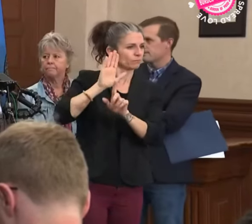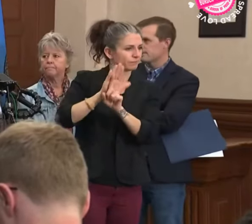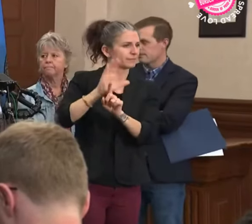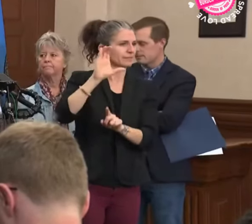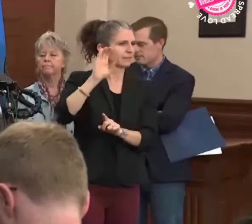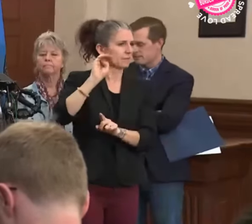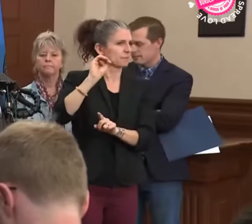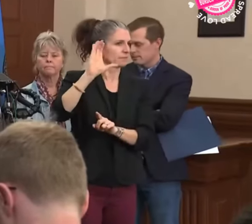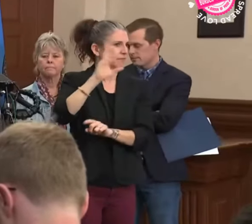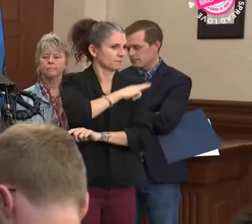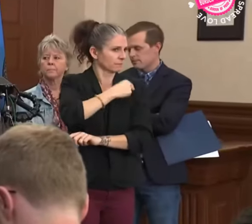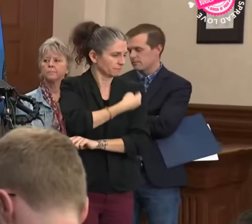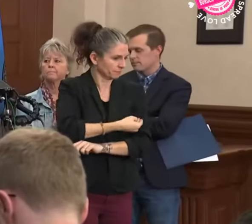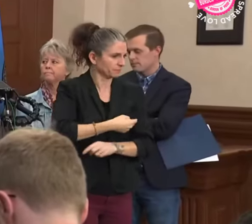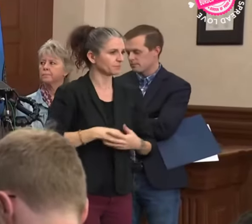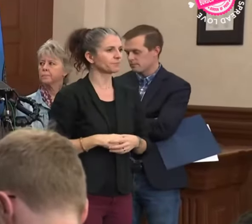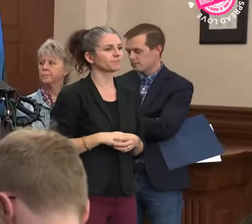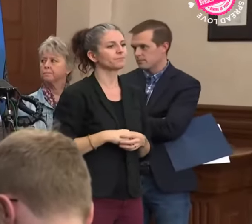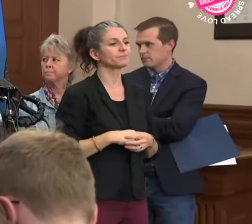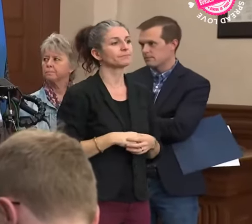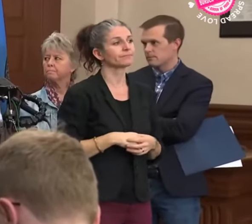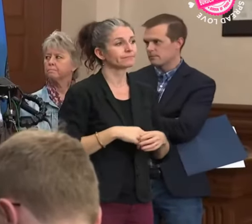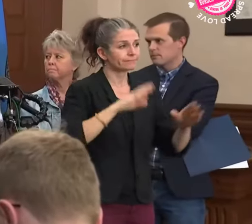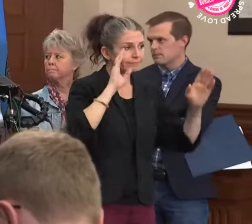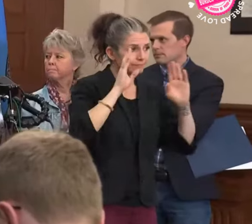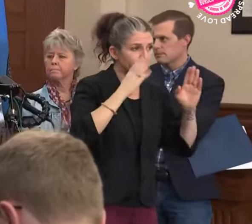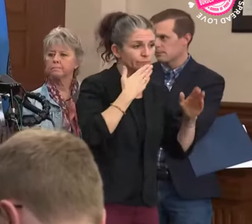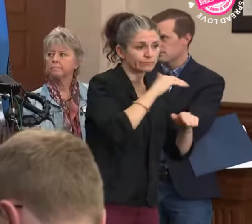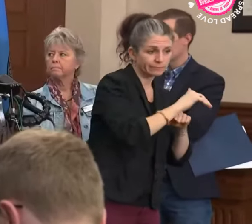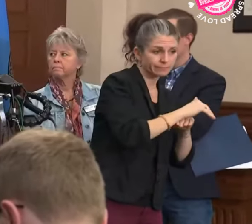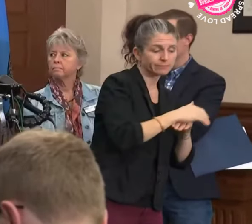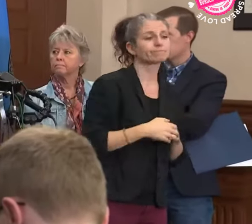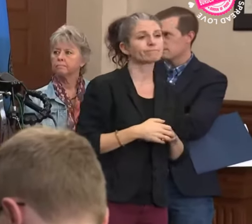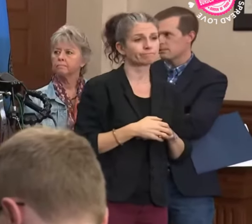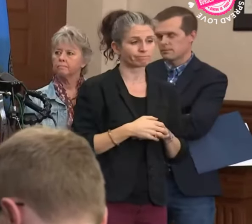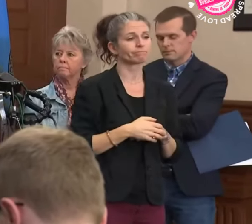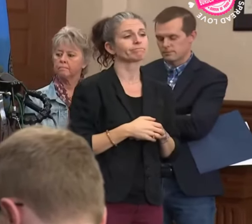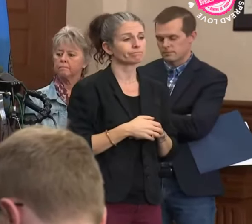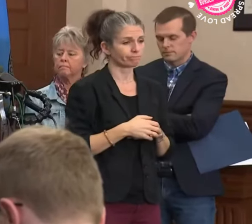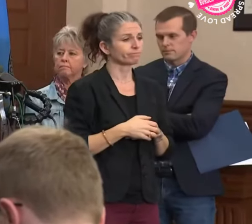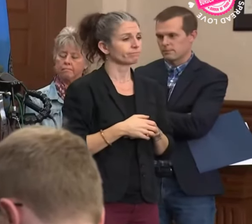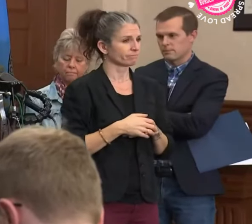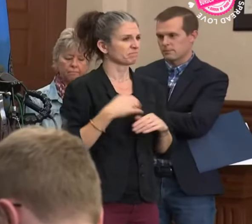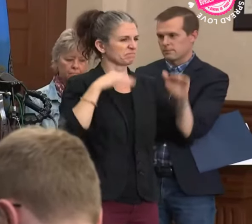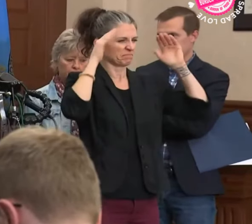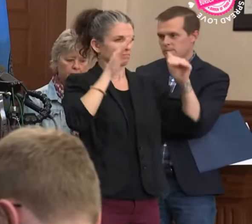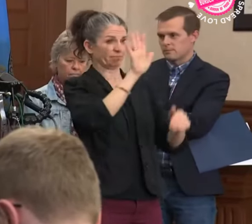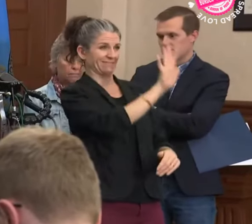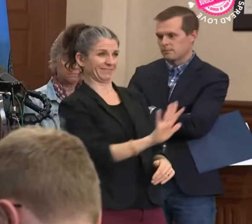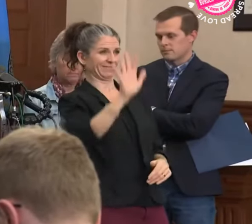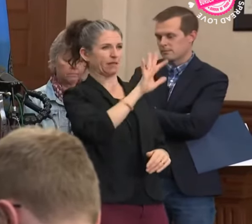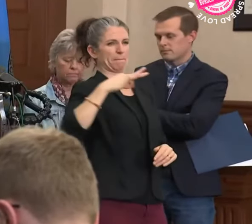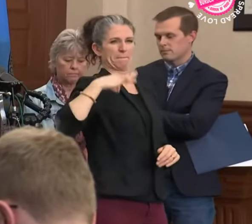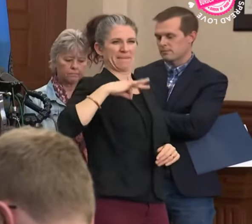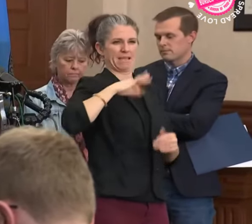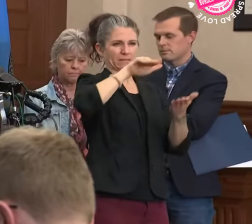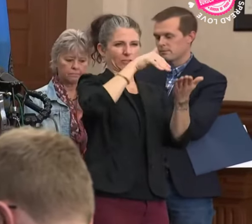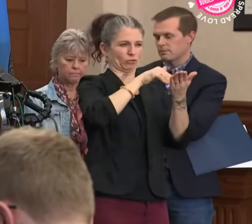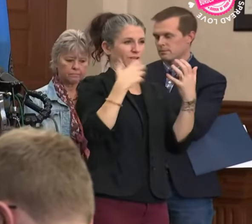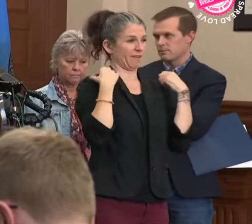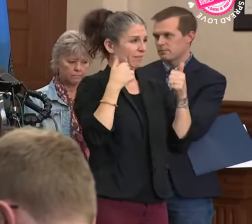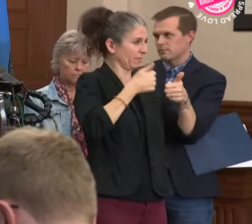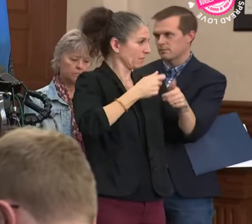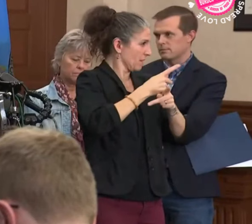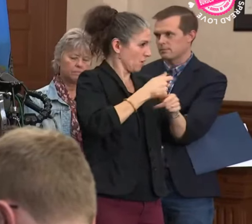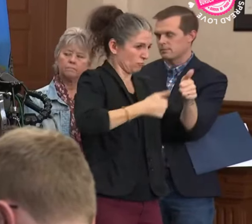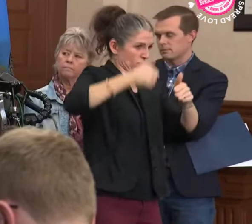Good evening, everybody. I'm Steve Littleson, the CEO of Central Maine Healthcare, which includes Central Maine Medical Center here in Lewiston. On behalf of the